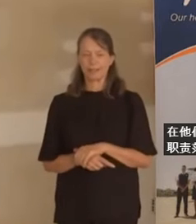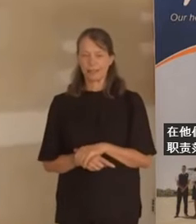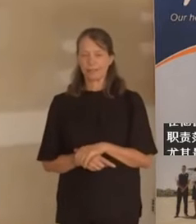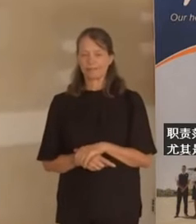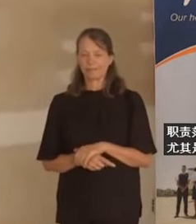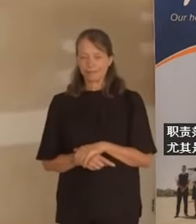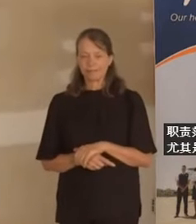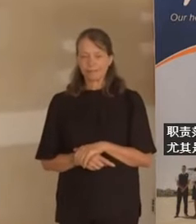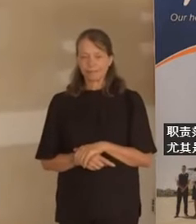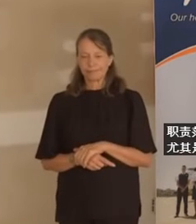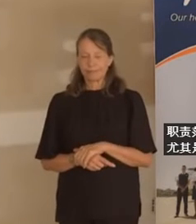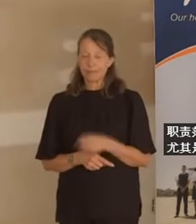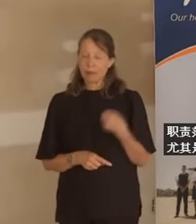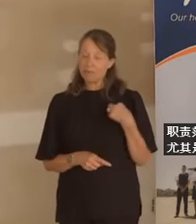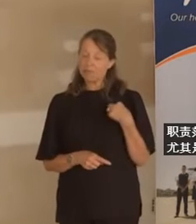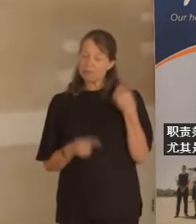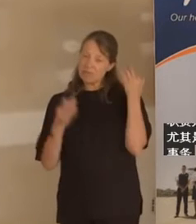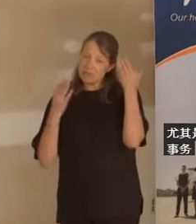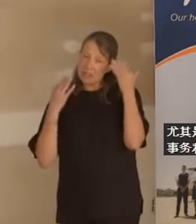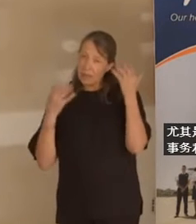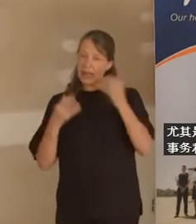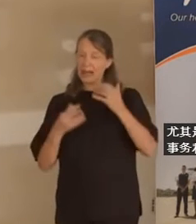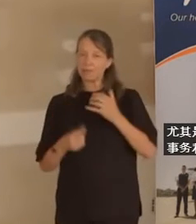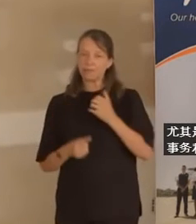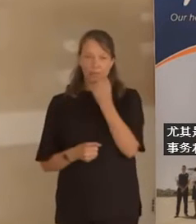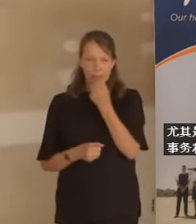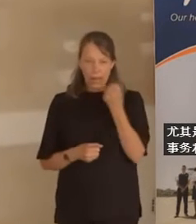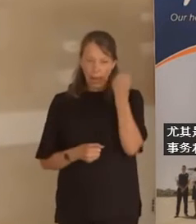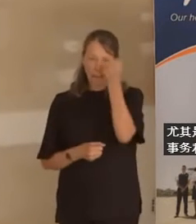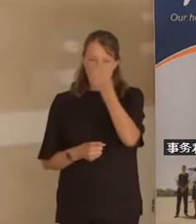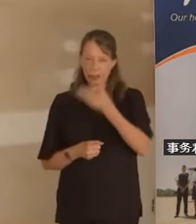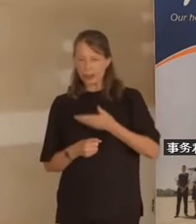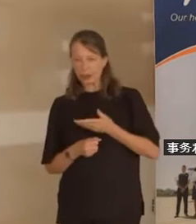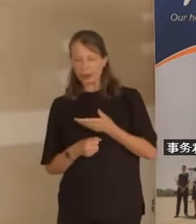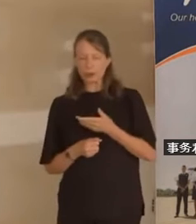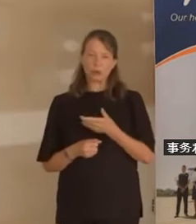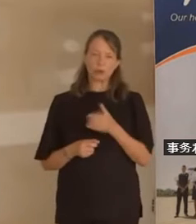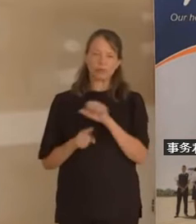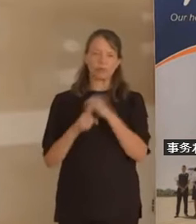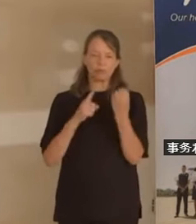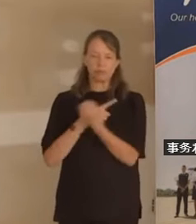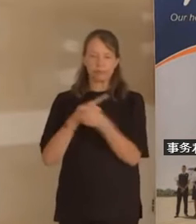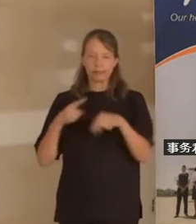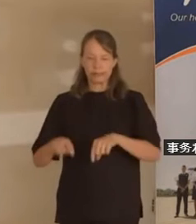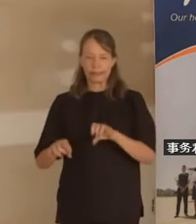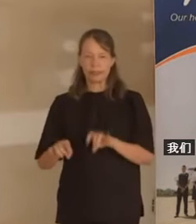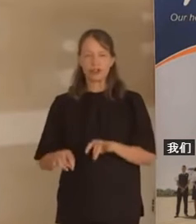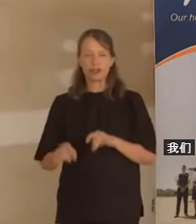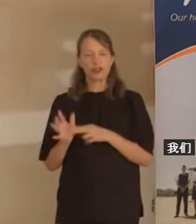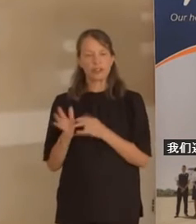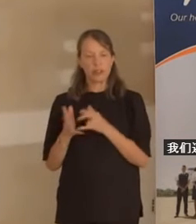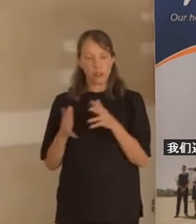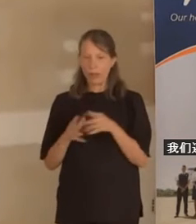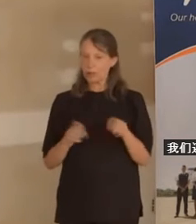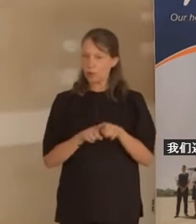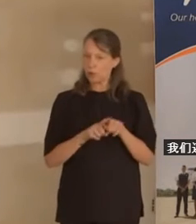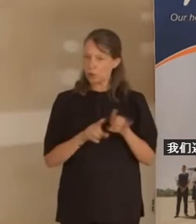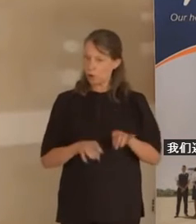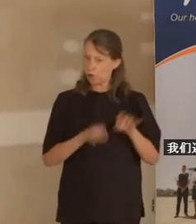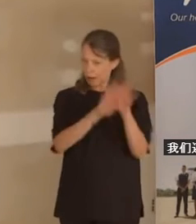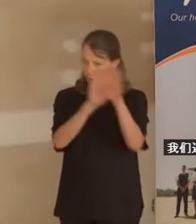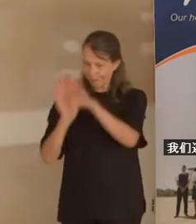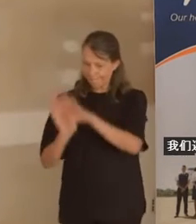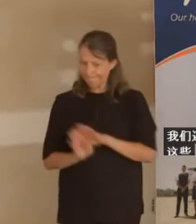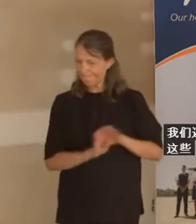I think, particularly in the area of Indigenous affairs and Aboriginal affairs here in our state and around the nation, that we have not